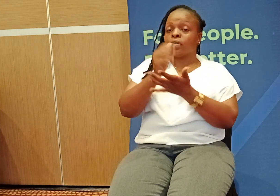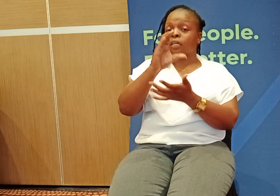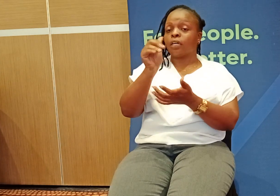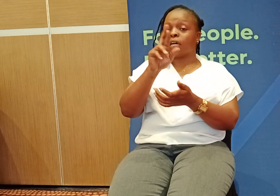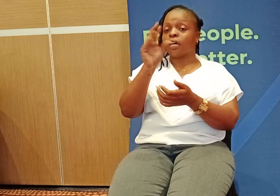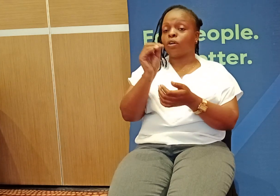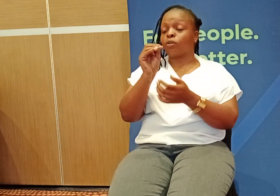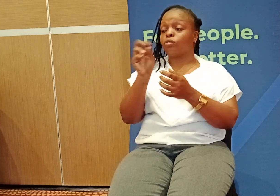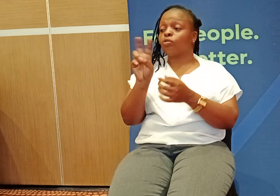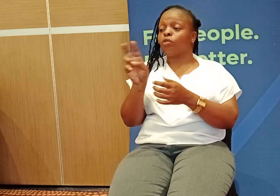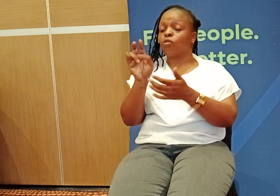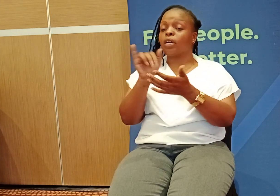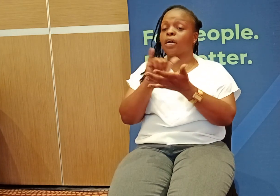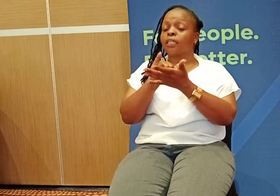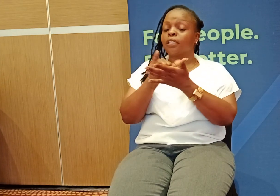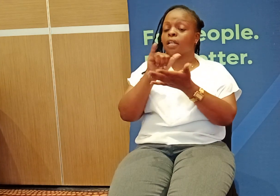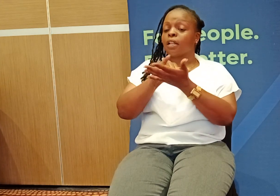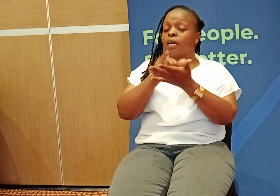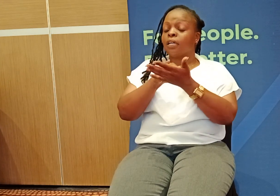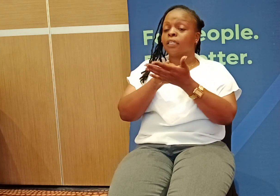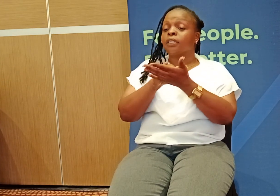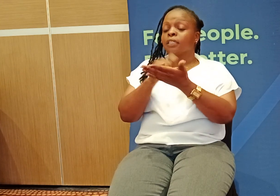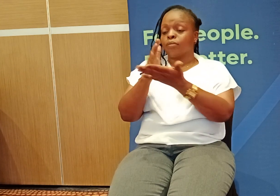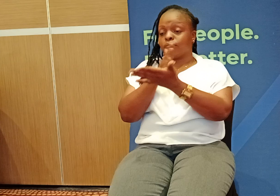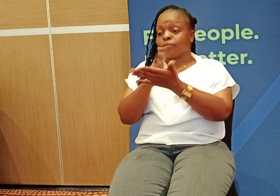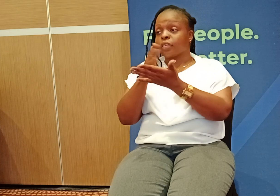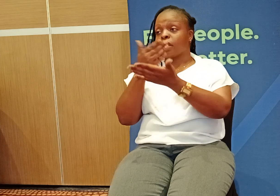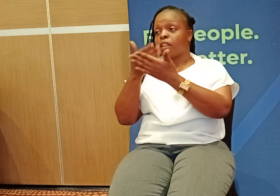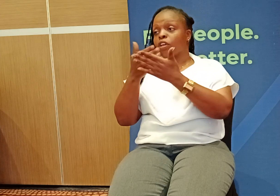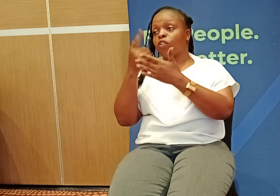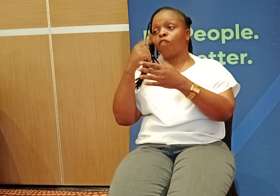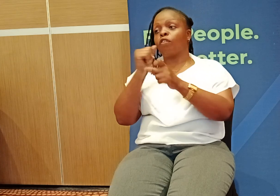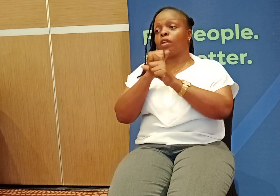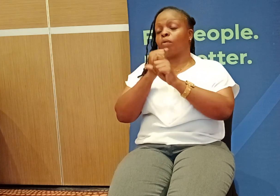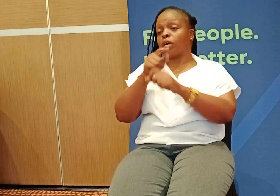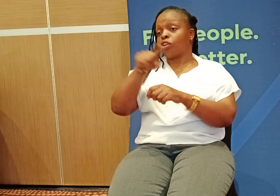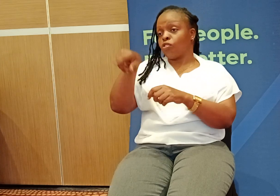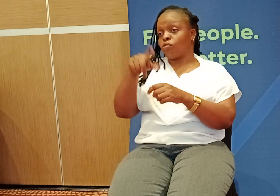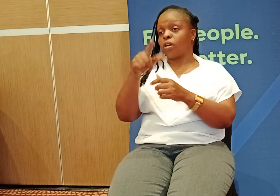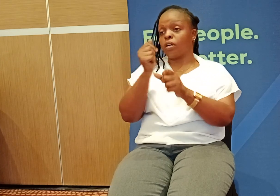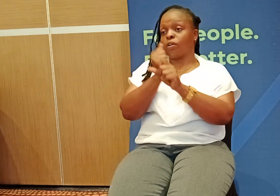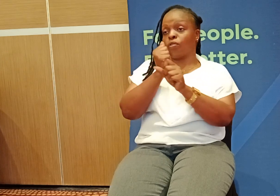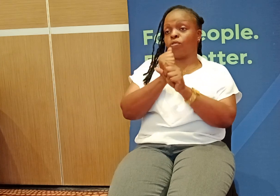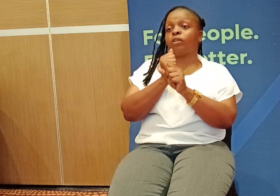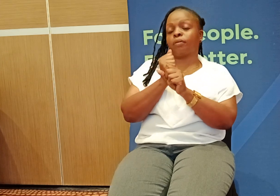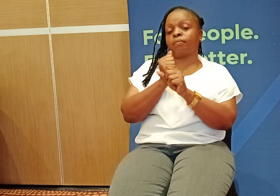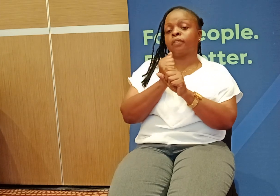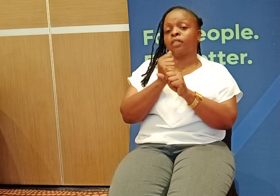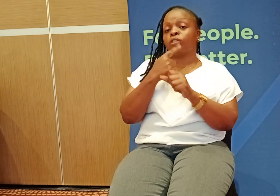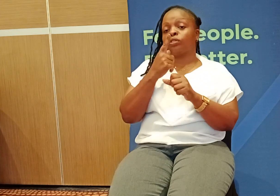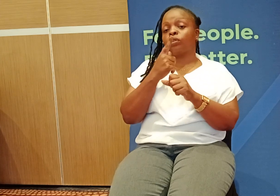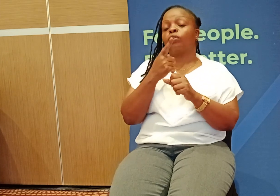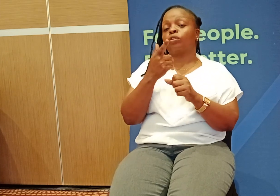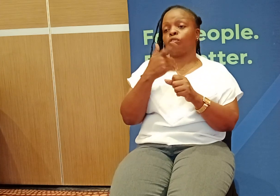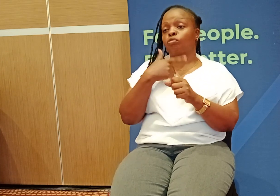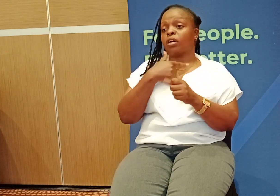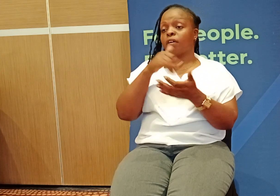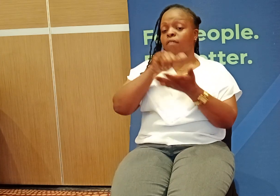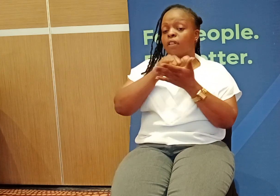you, Wanjeri, for the work that you and the team are doing. So we've got that opportunity